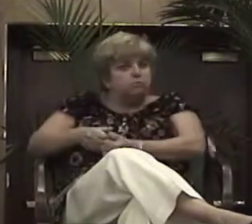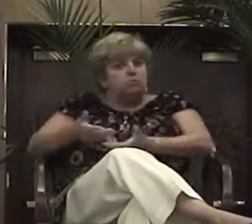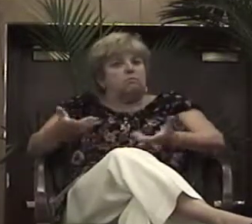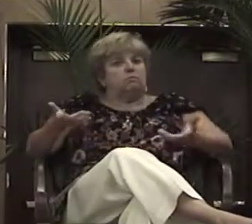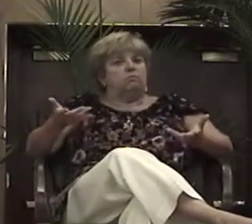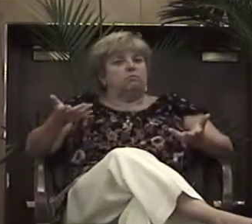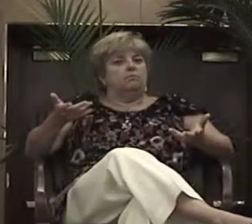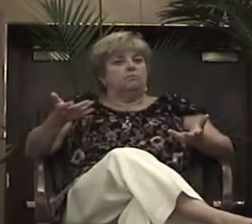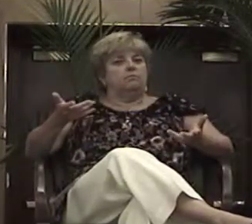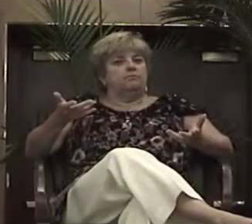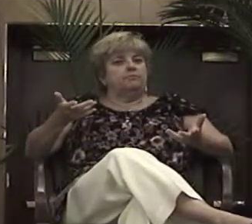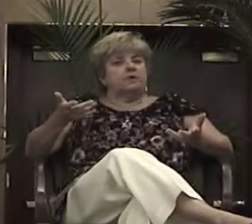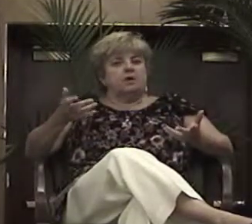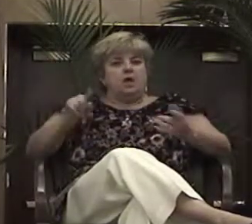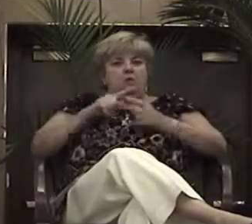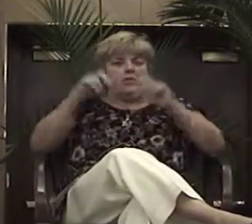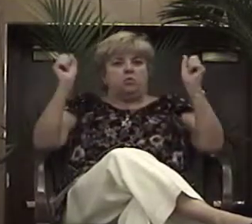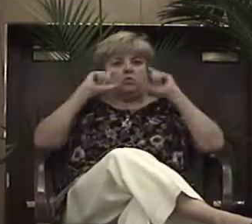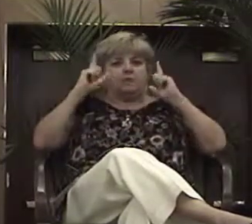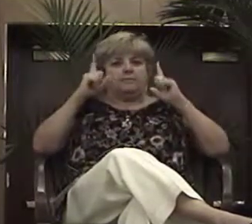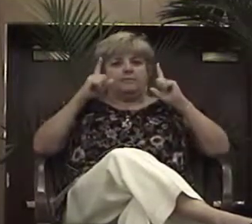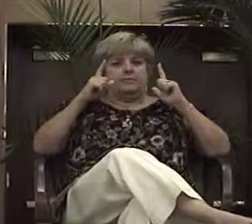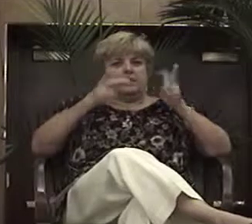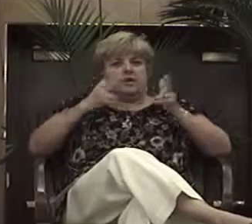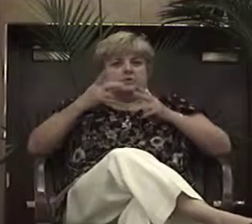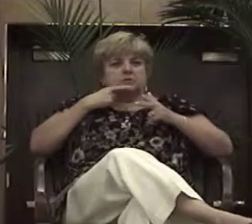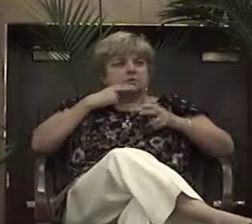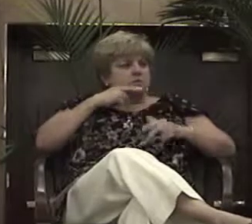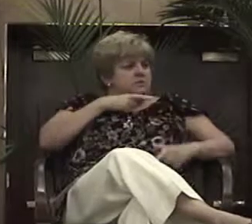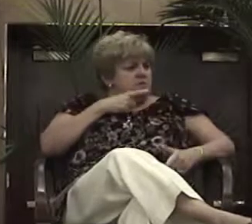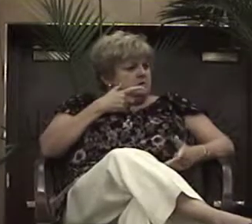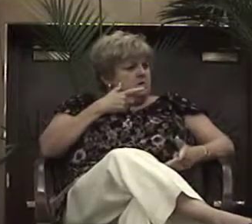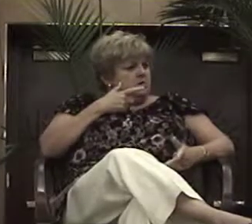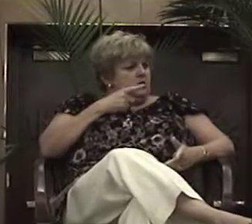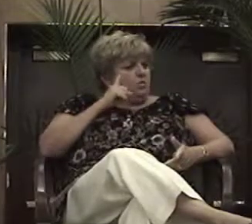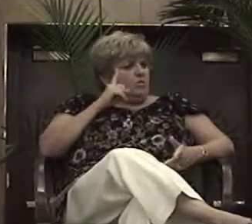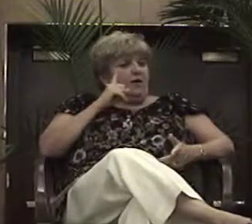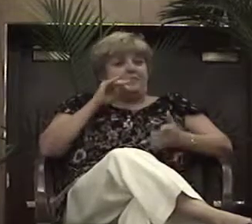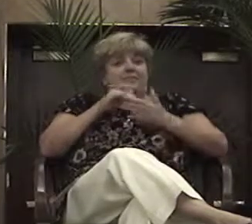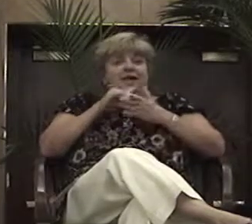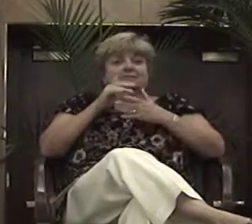When they come to, one hunter said to the other, where are we? He said, 1,000 yards further than we got last year.